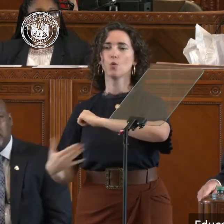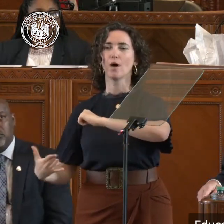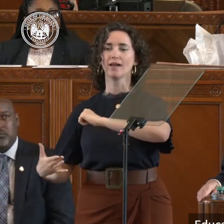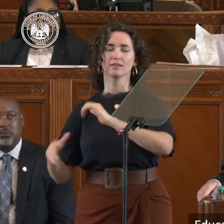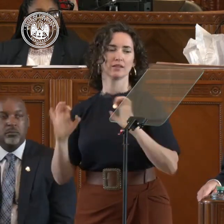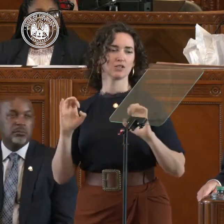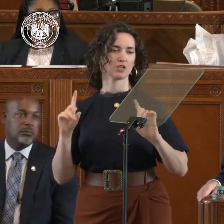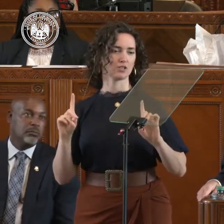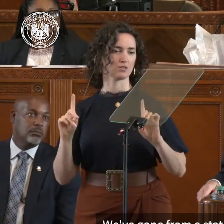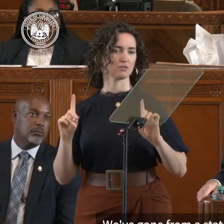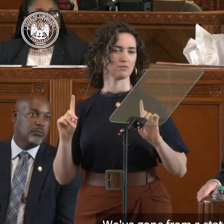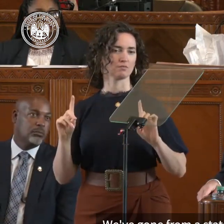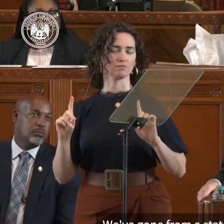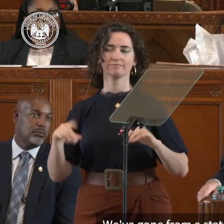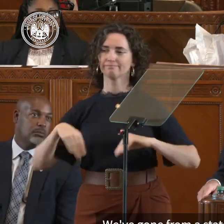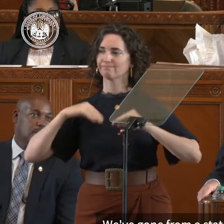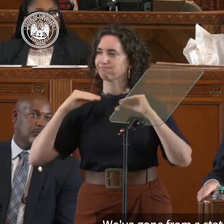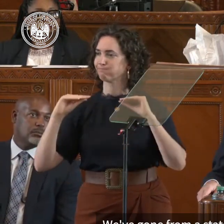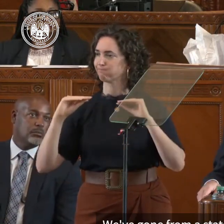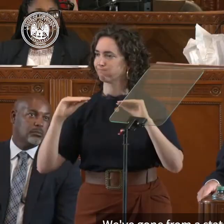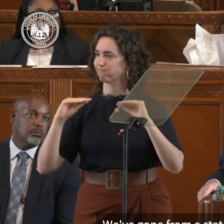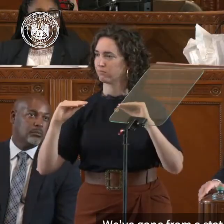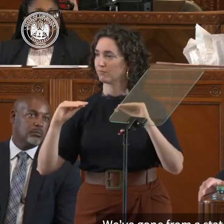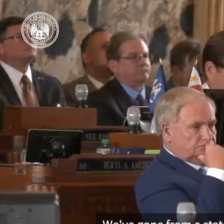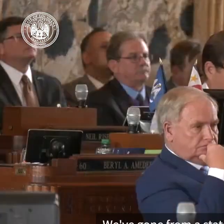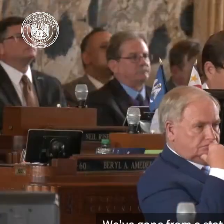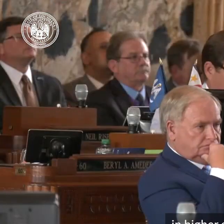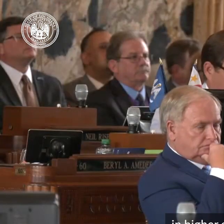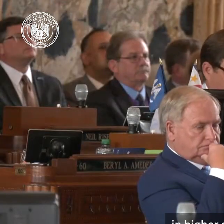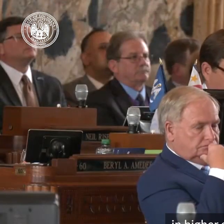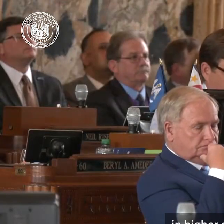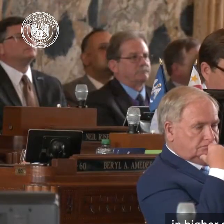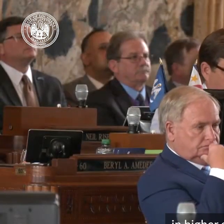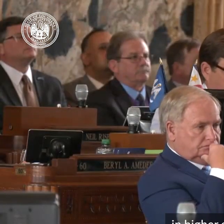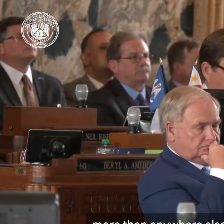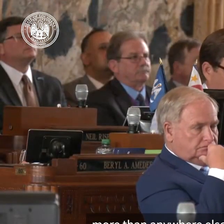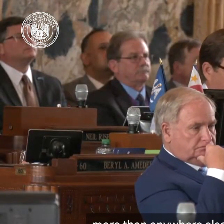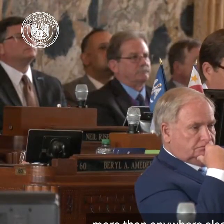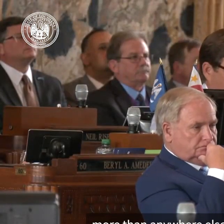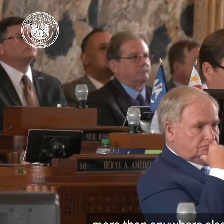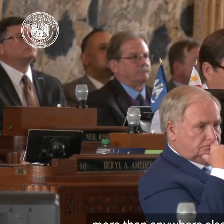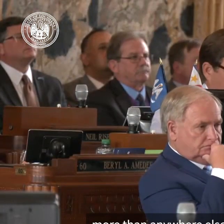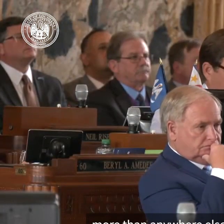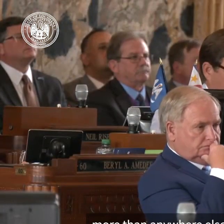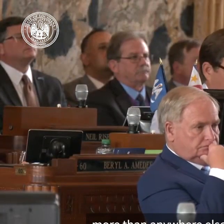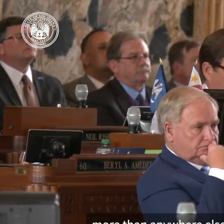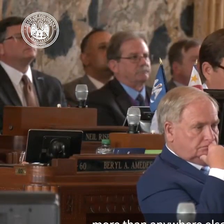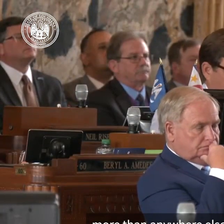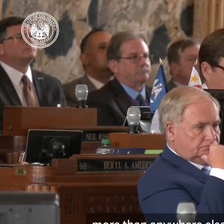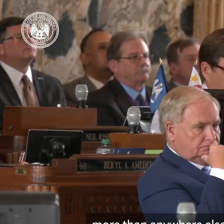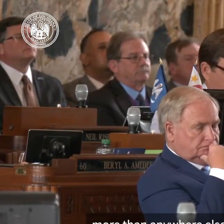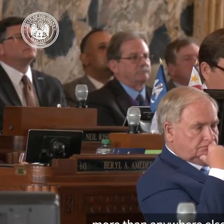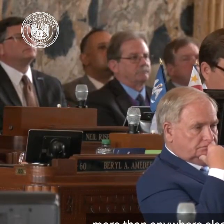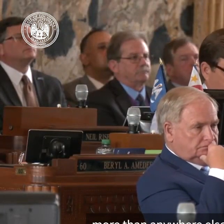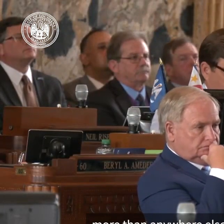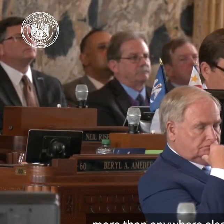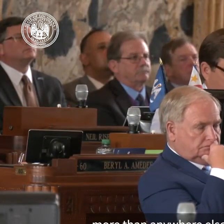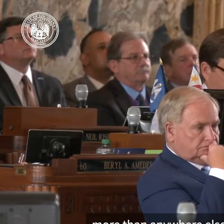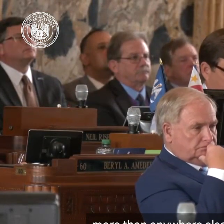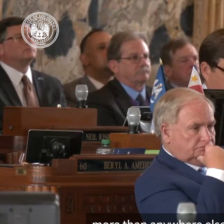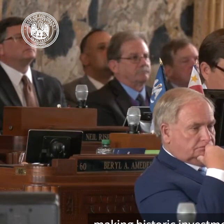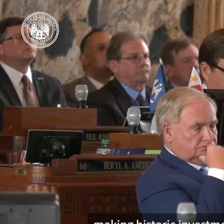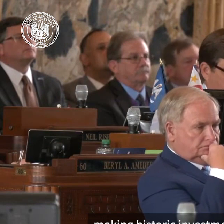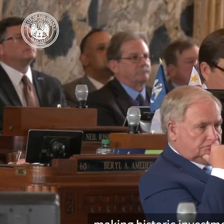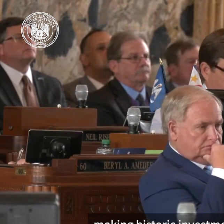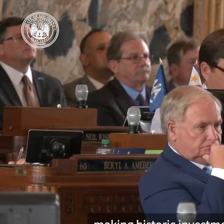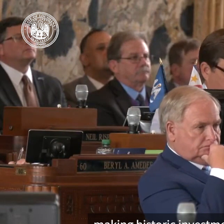Education. We've gone from a state that was disinvesting in higher education more than anywhere else in the country to